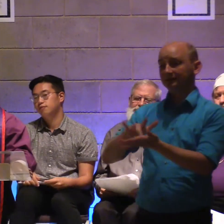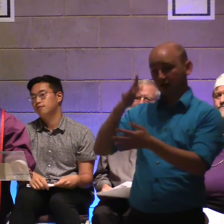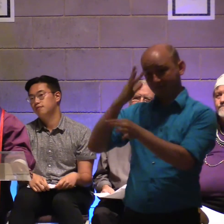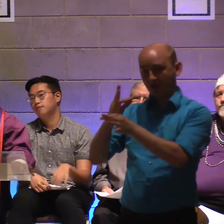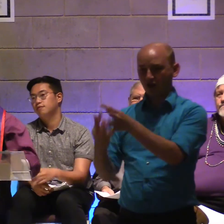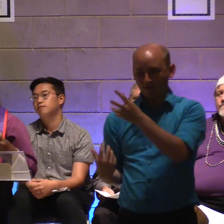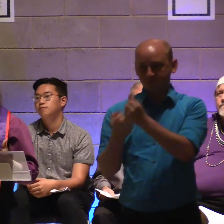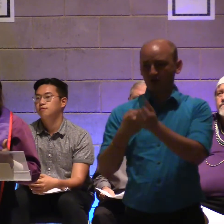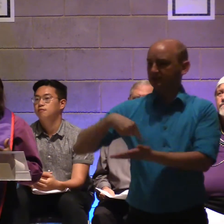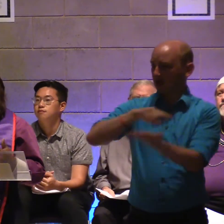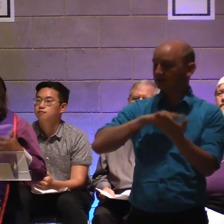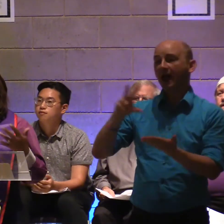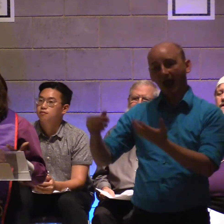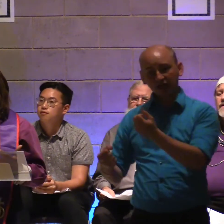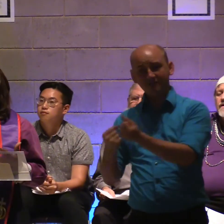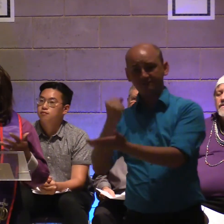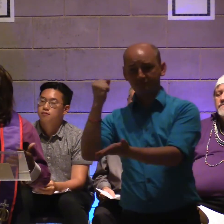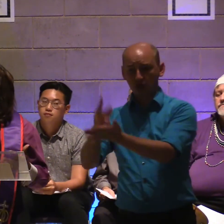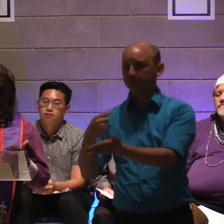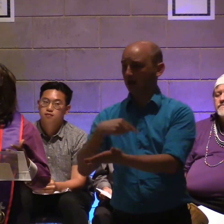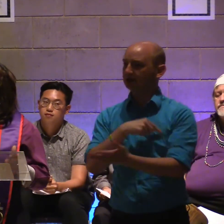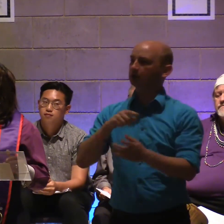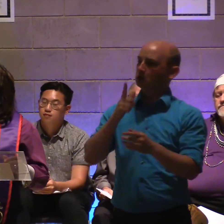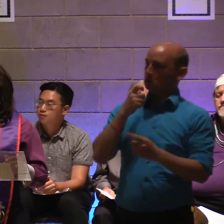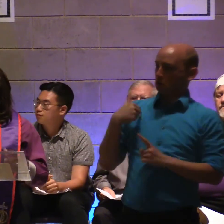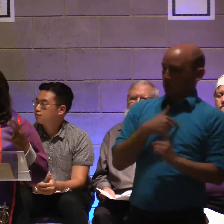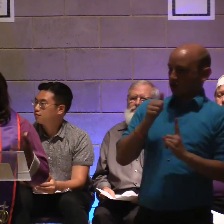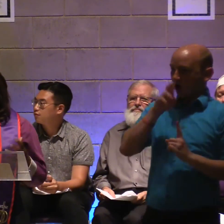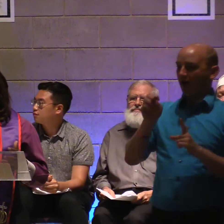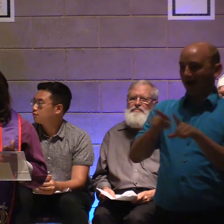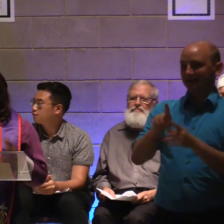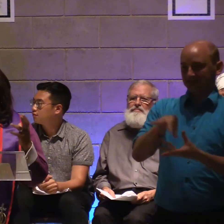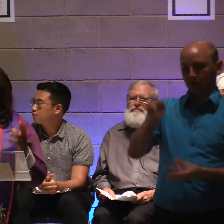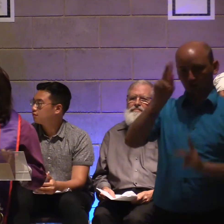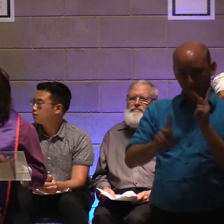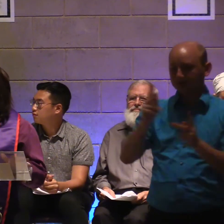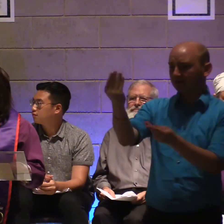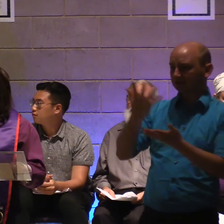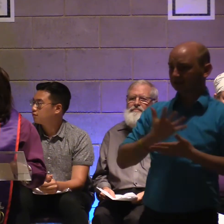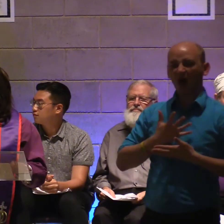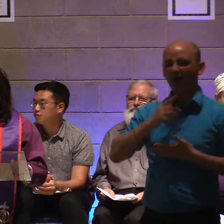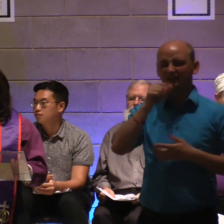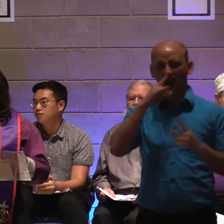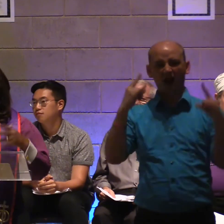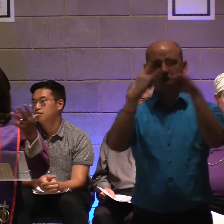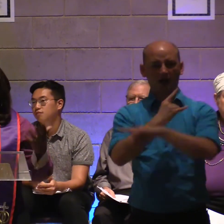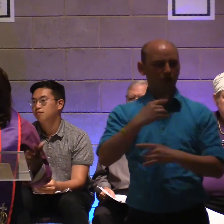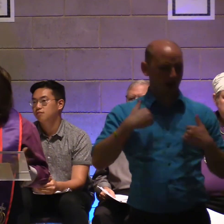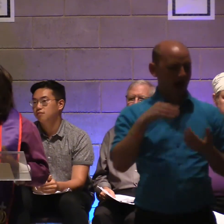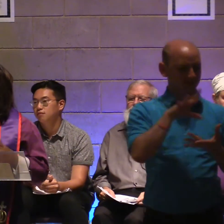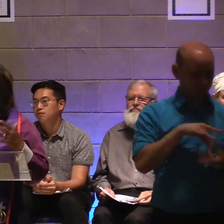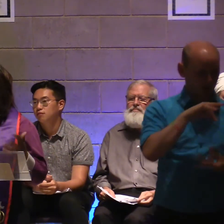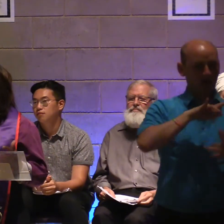us, and it affirms us in who we are as spiritual beings, and it lets us know that it's not an oxymoron to be spiritual and to be